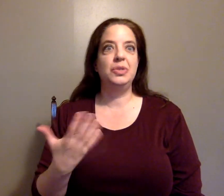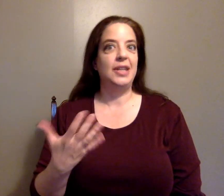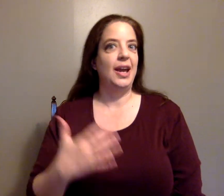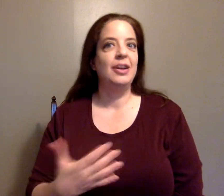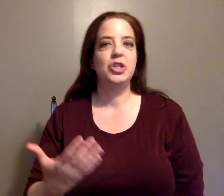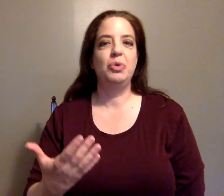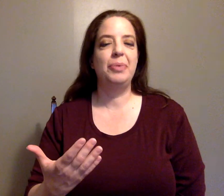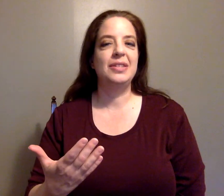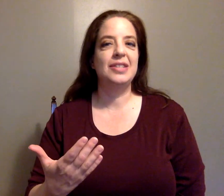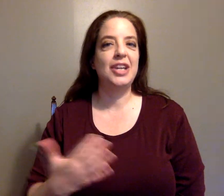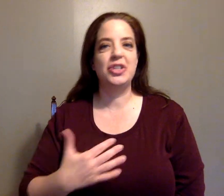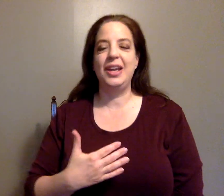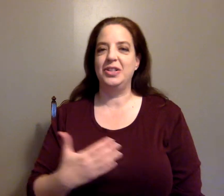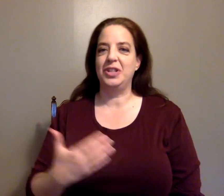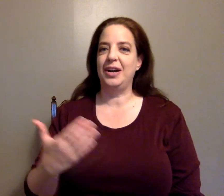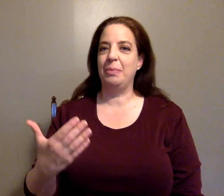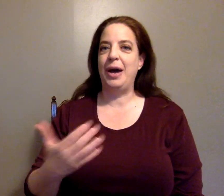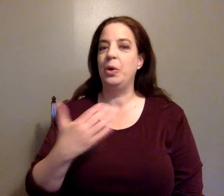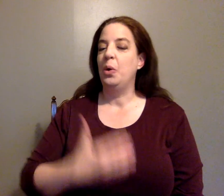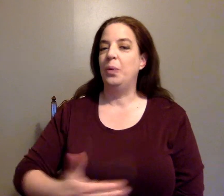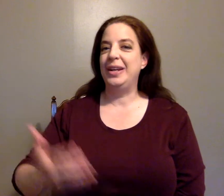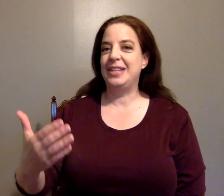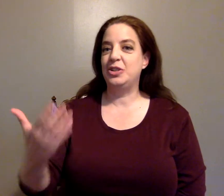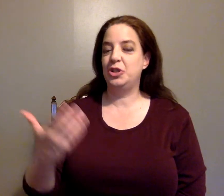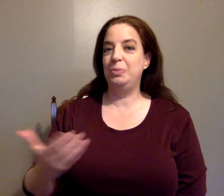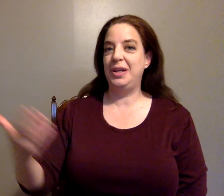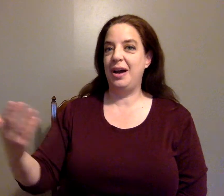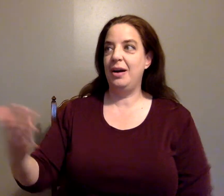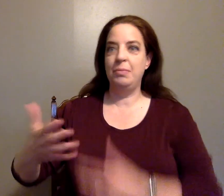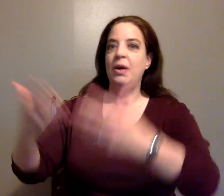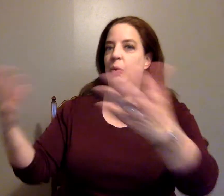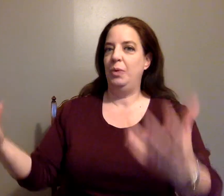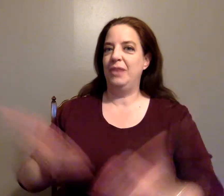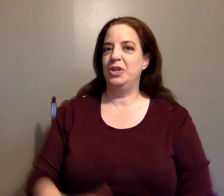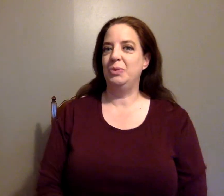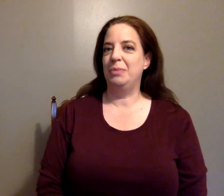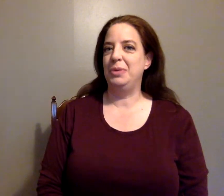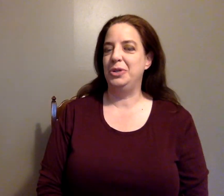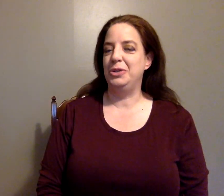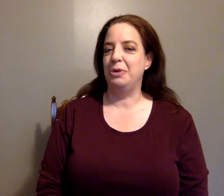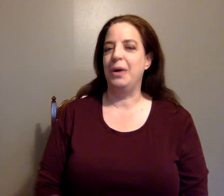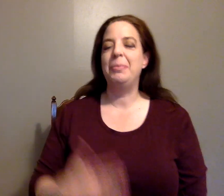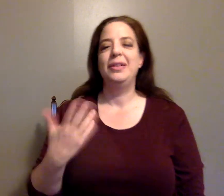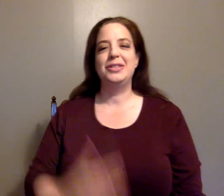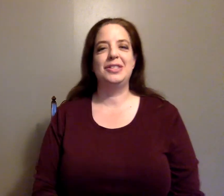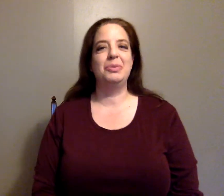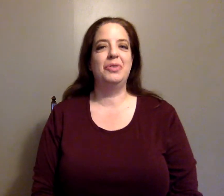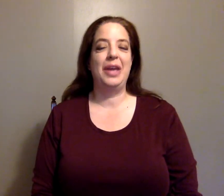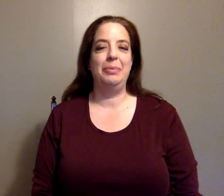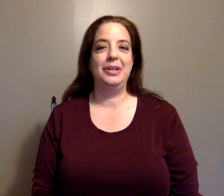say, do a presentation and talk about what it takes to become whatever you want to be when you grow up, this is some of the vocabulary